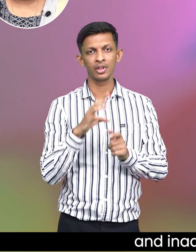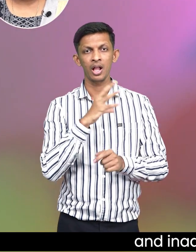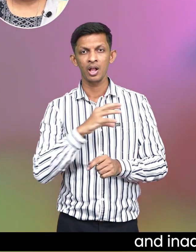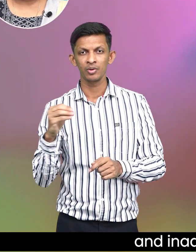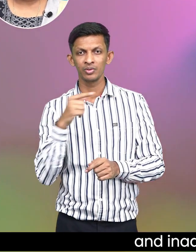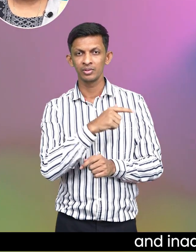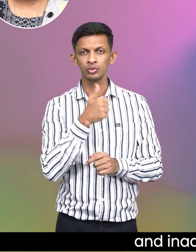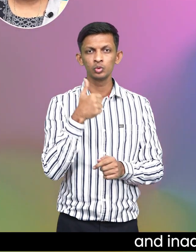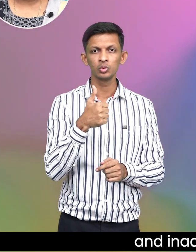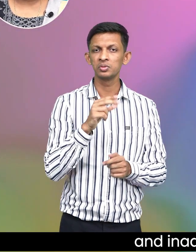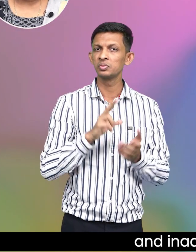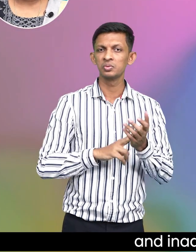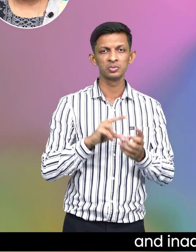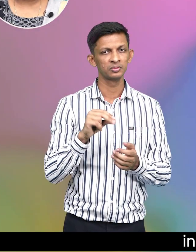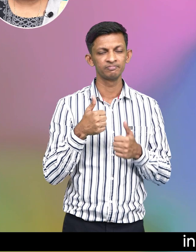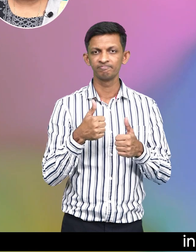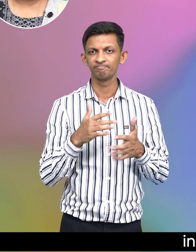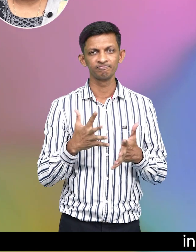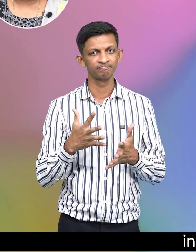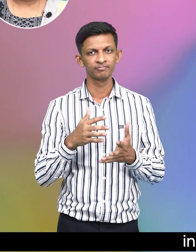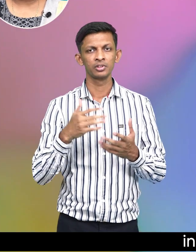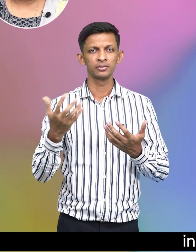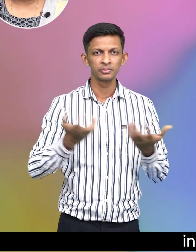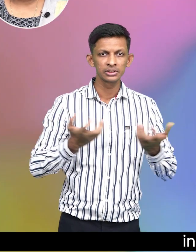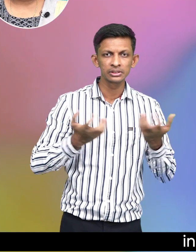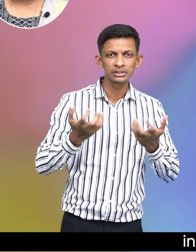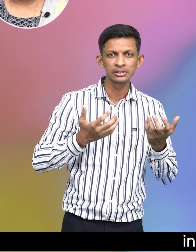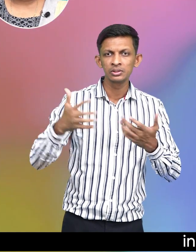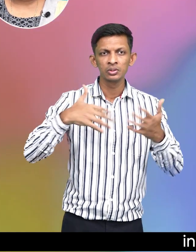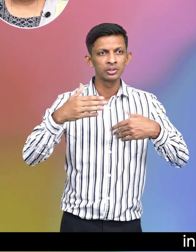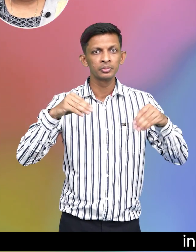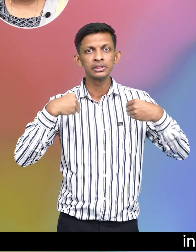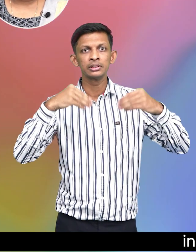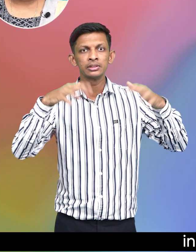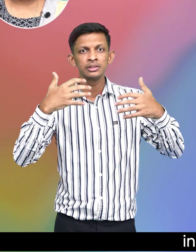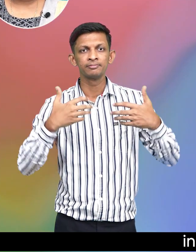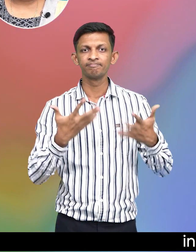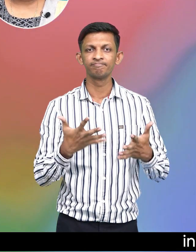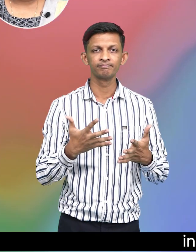and inadequate income available in rural employment.